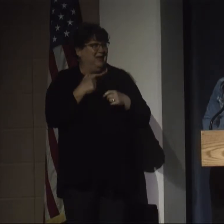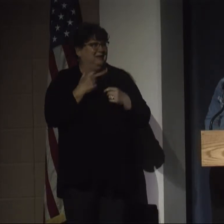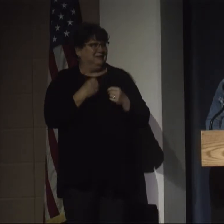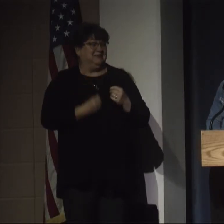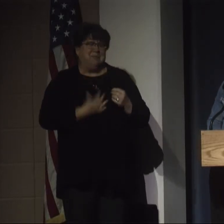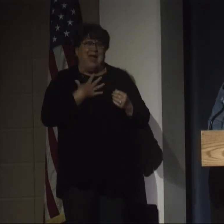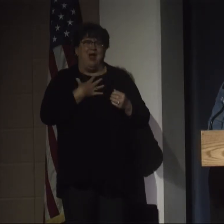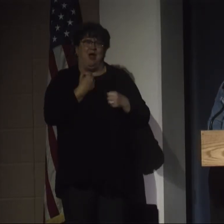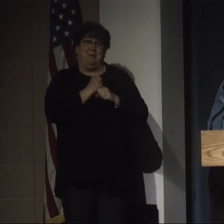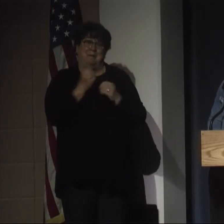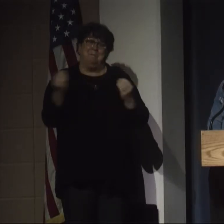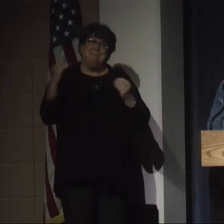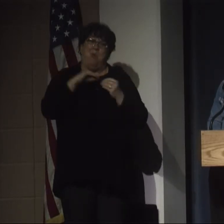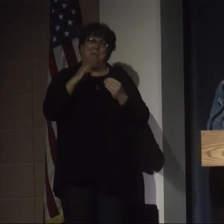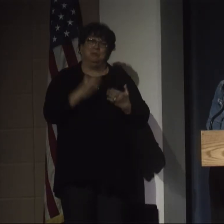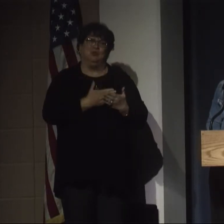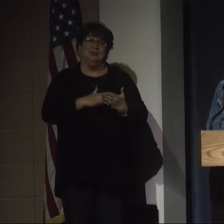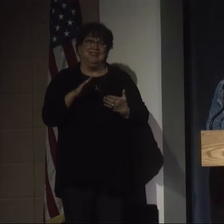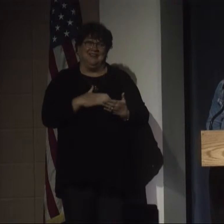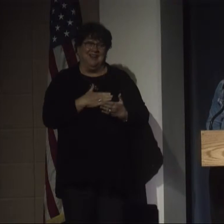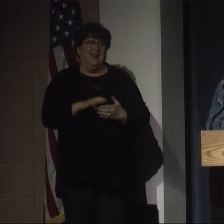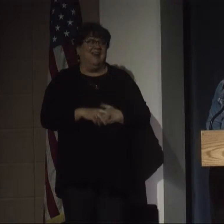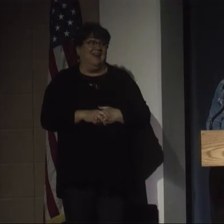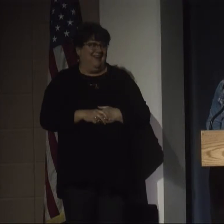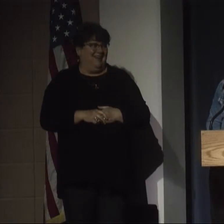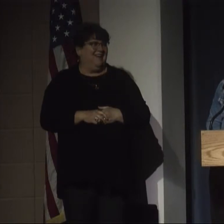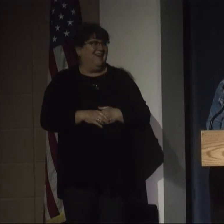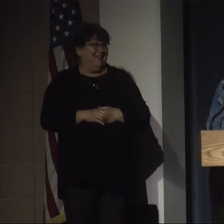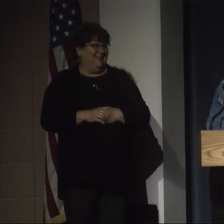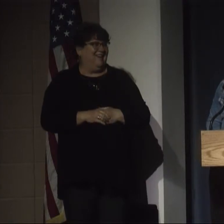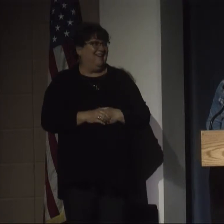Inspire you to make more music. Yeah. What else?